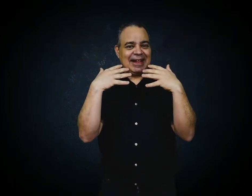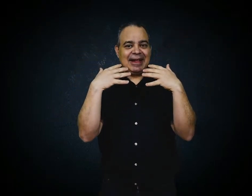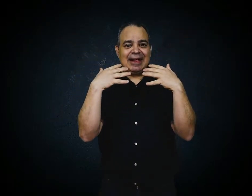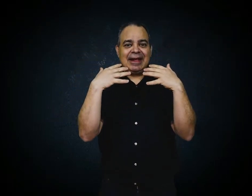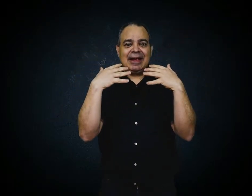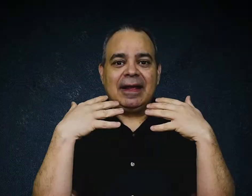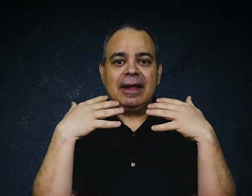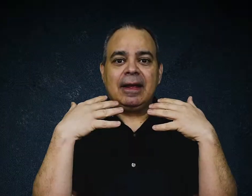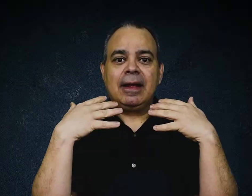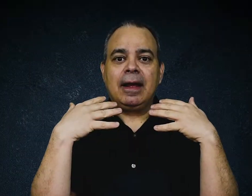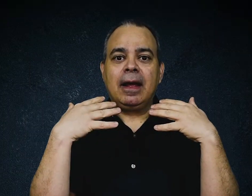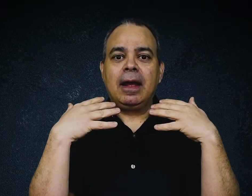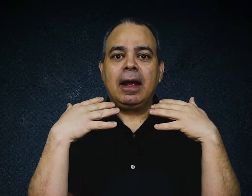a generation